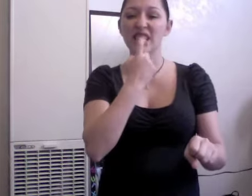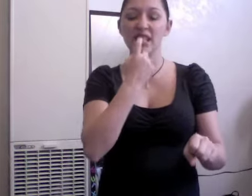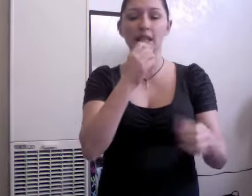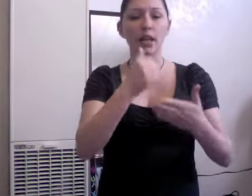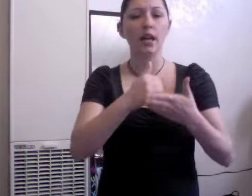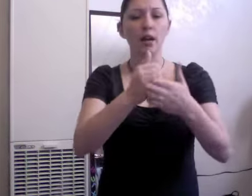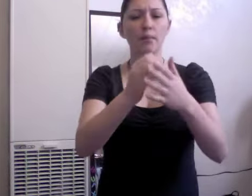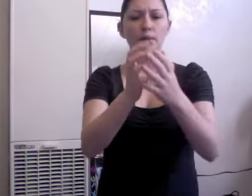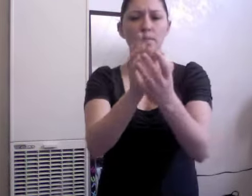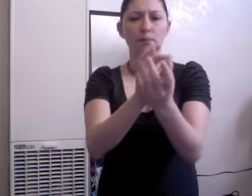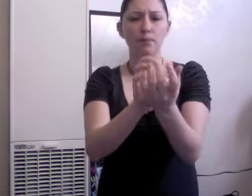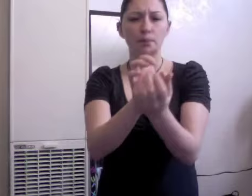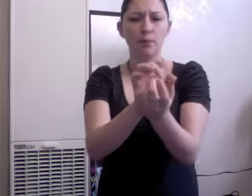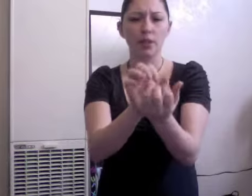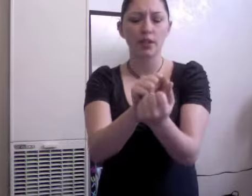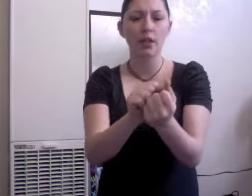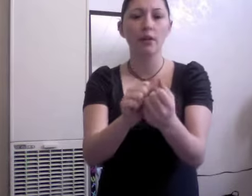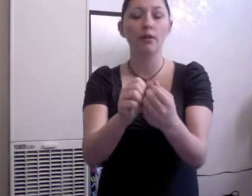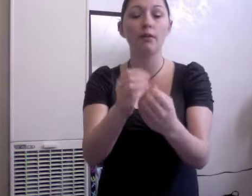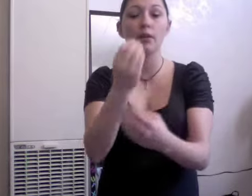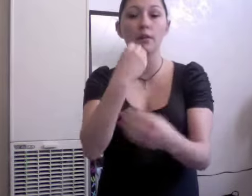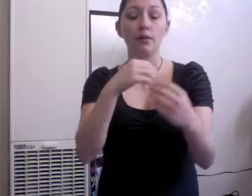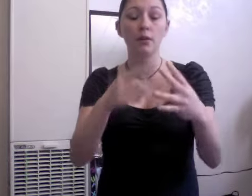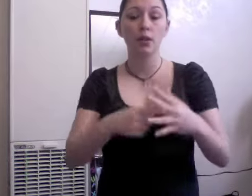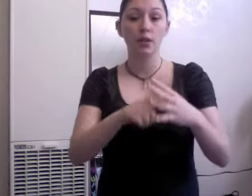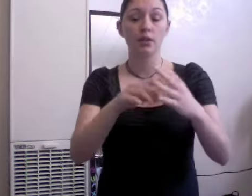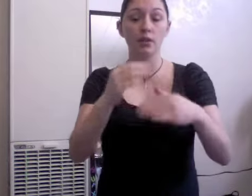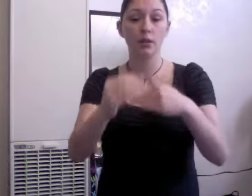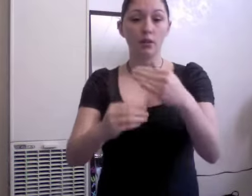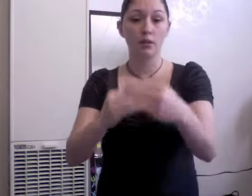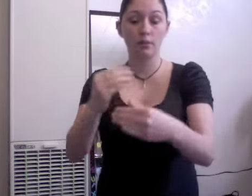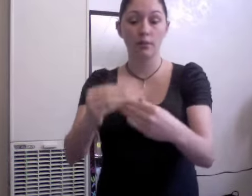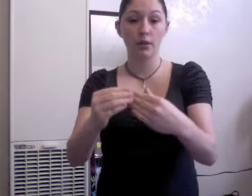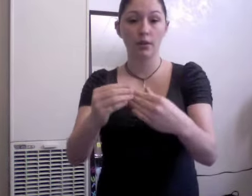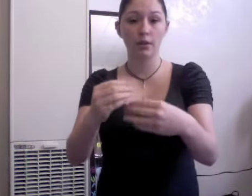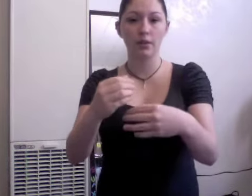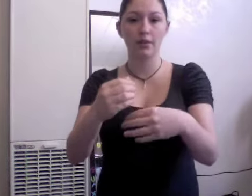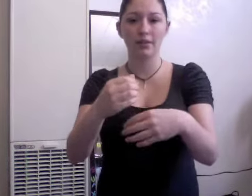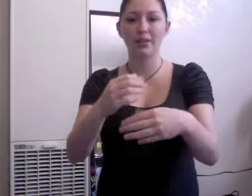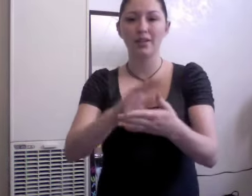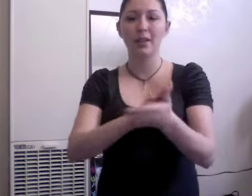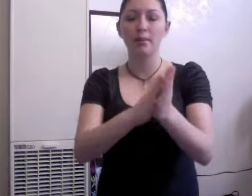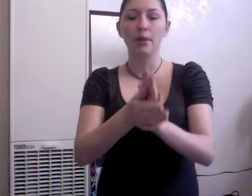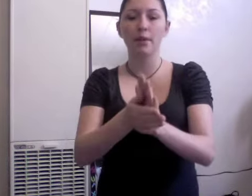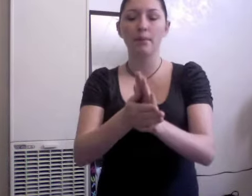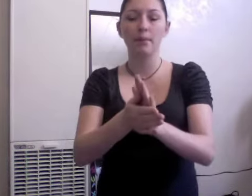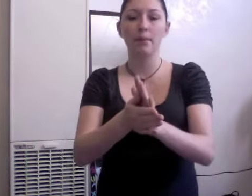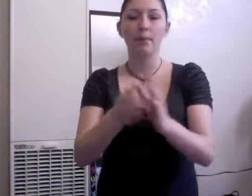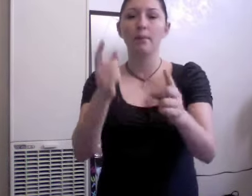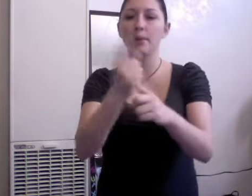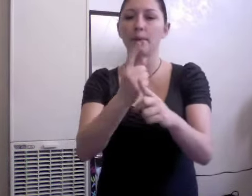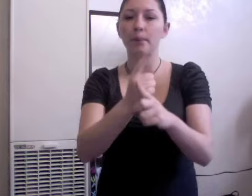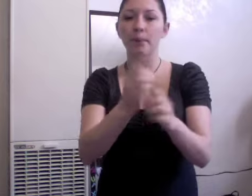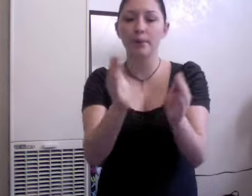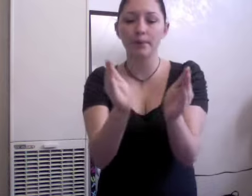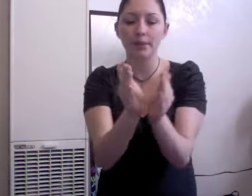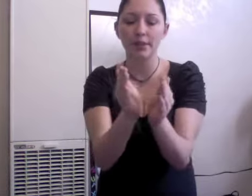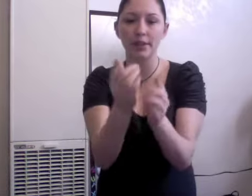and start that process off, making it into more manageable sized portions to be broken apart further into nutrients